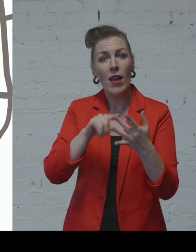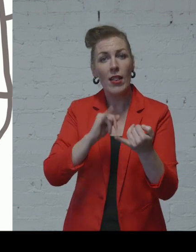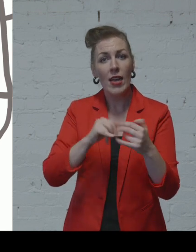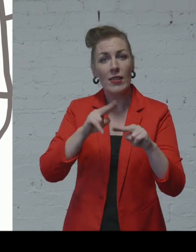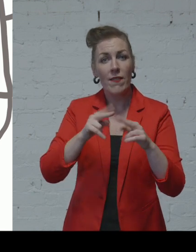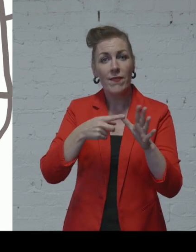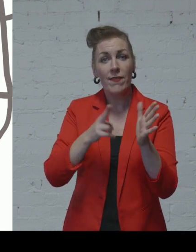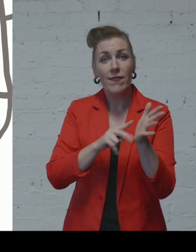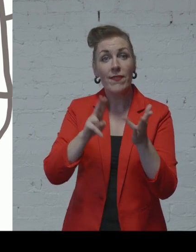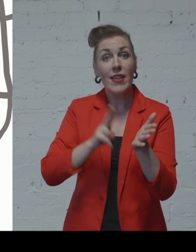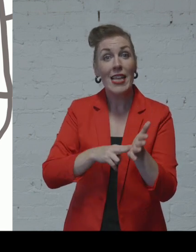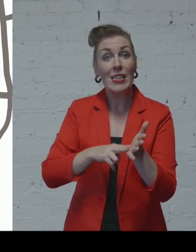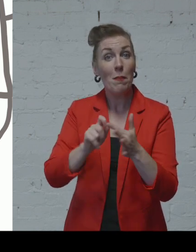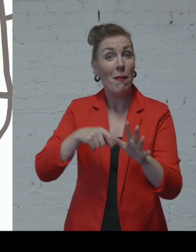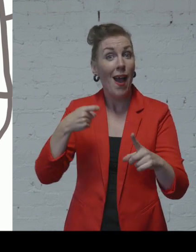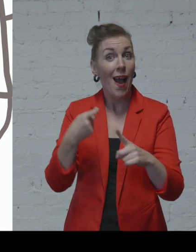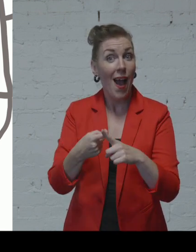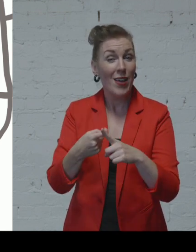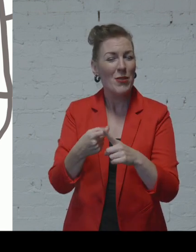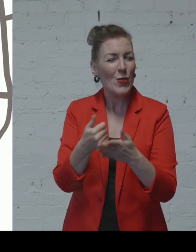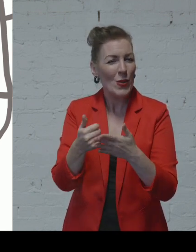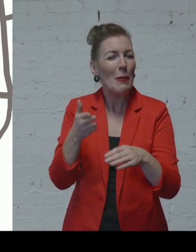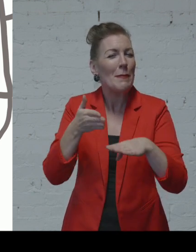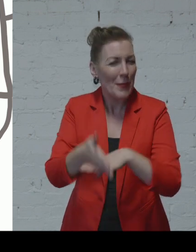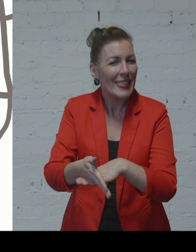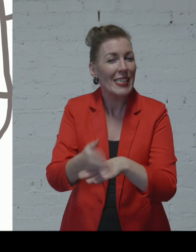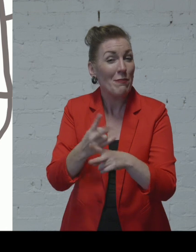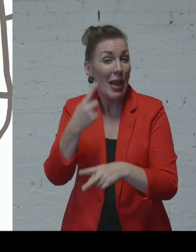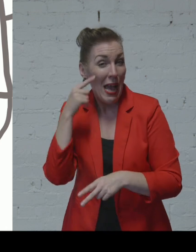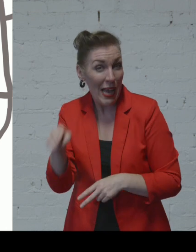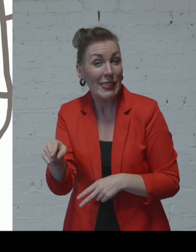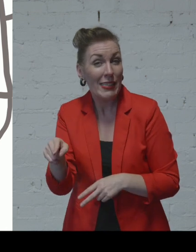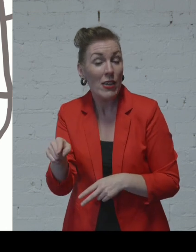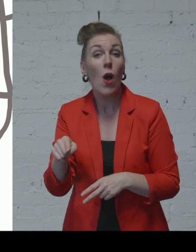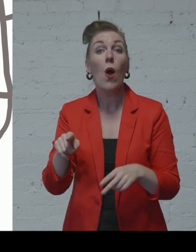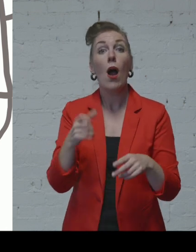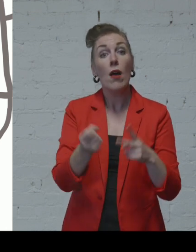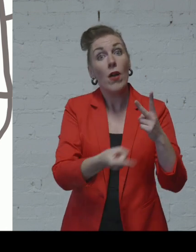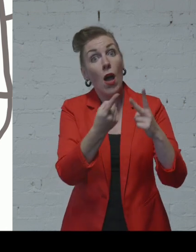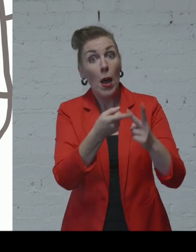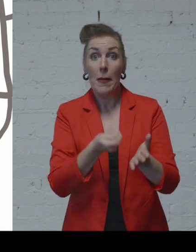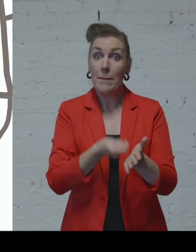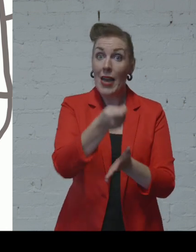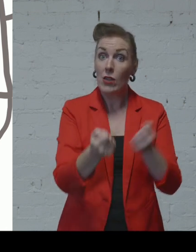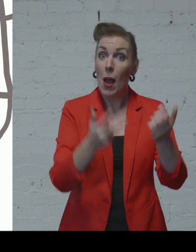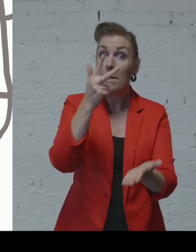at Lisfannon Park, which tends to be busy. There is a paid car park in William Street.